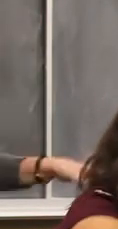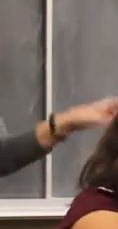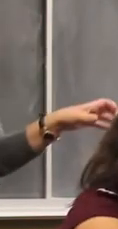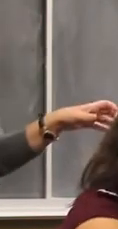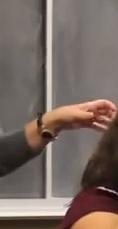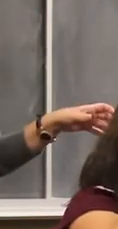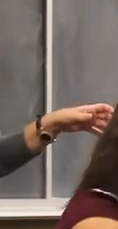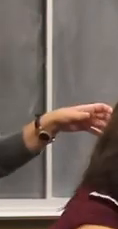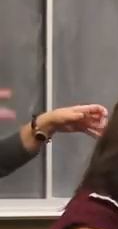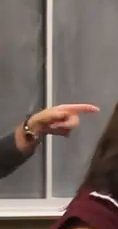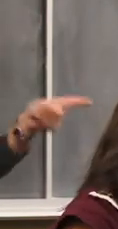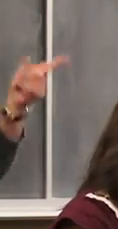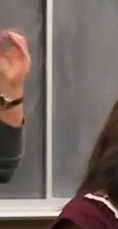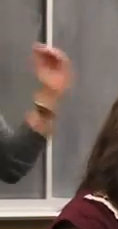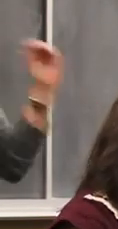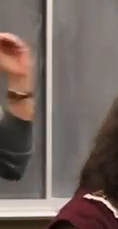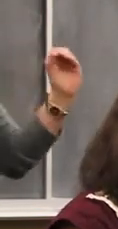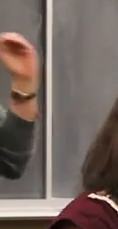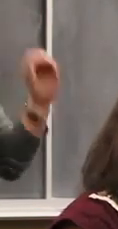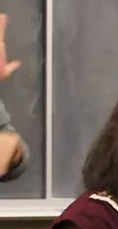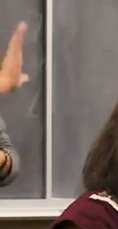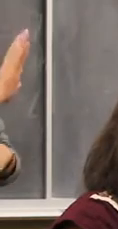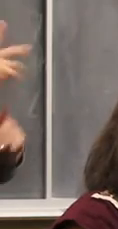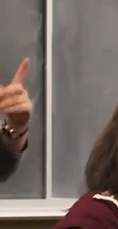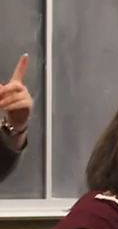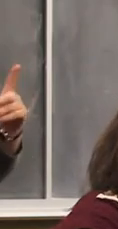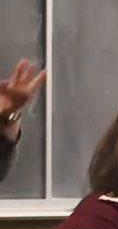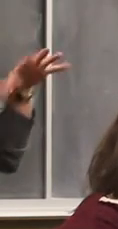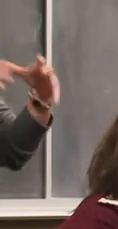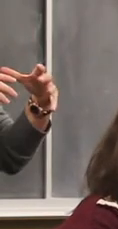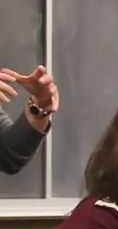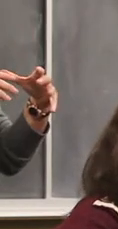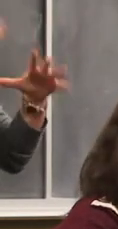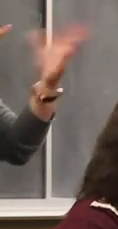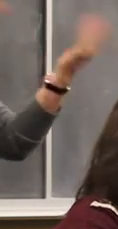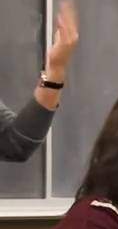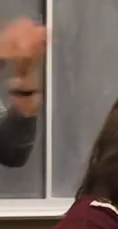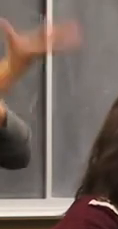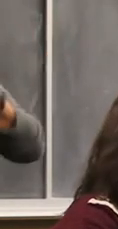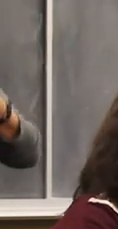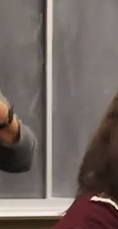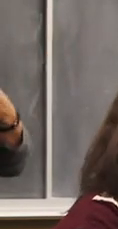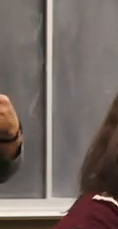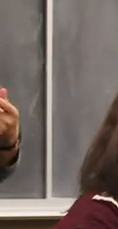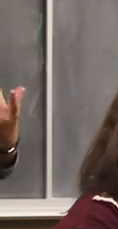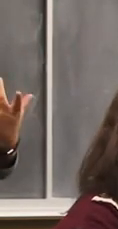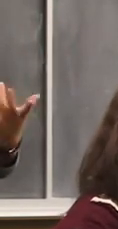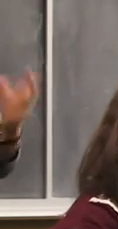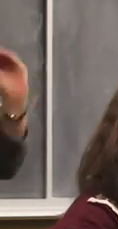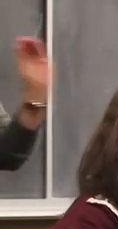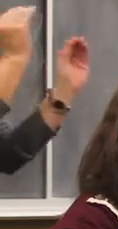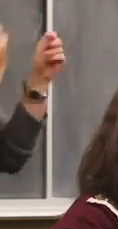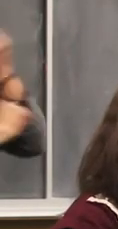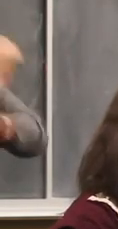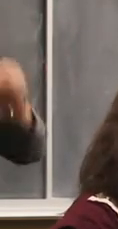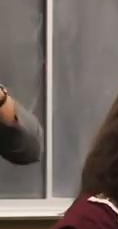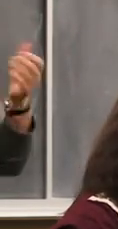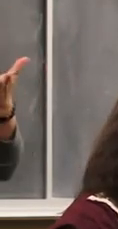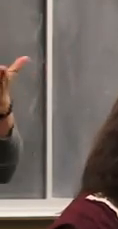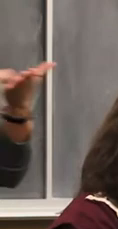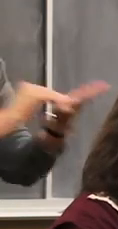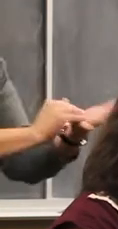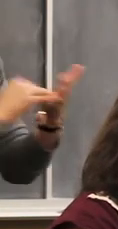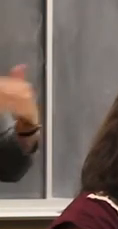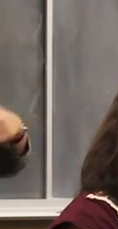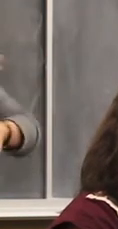binary. We were formed and we educate one another to better empower ourselves, but not only that,